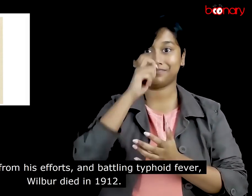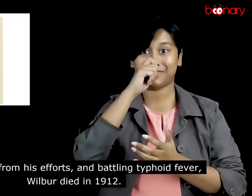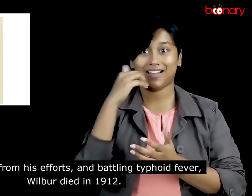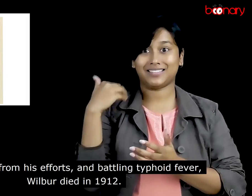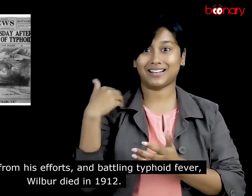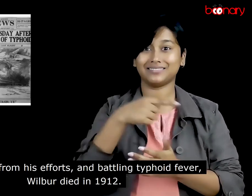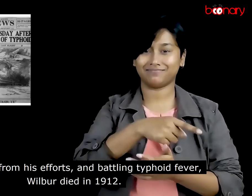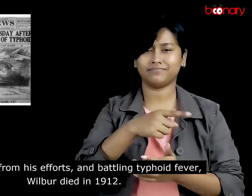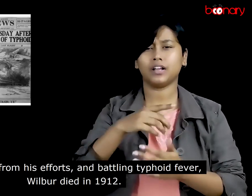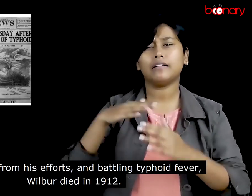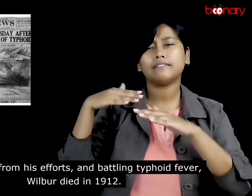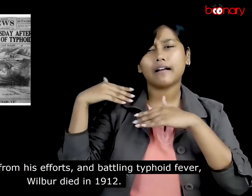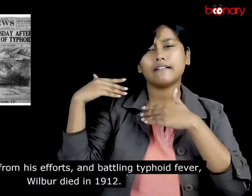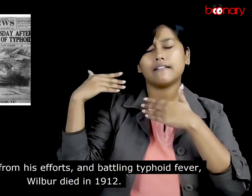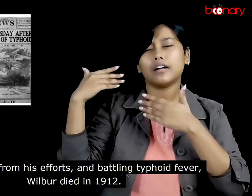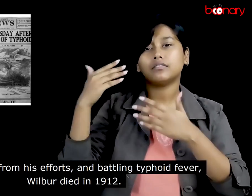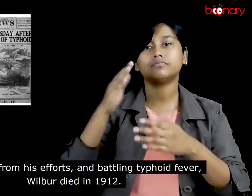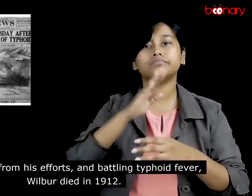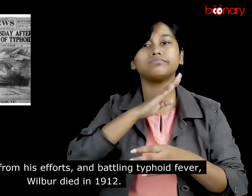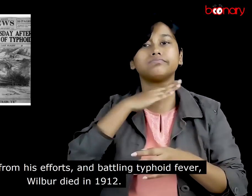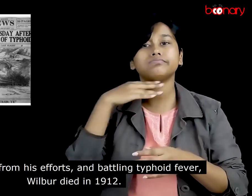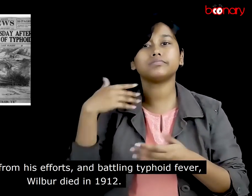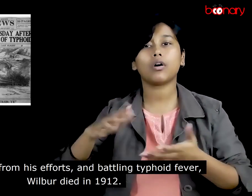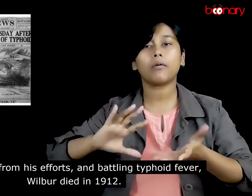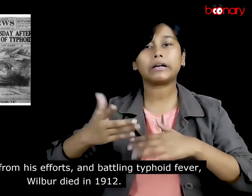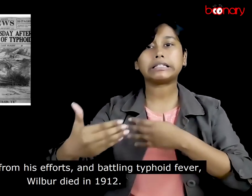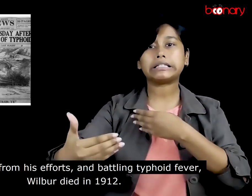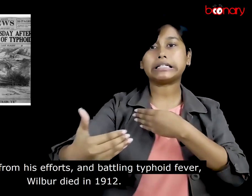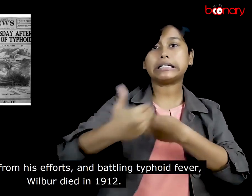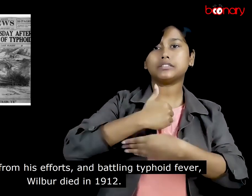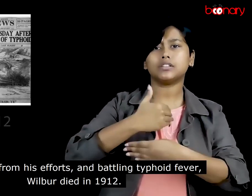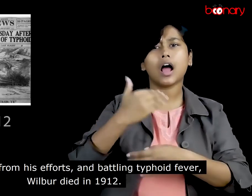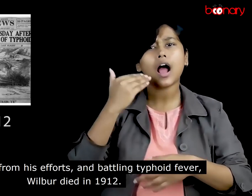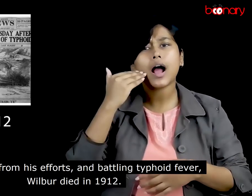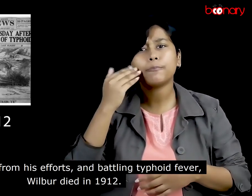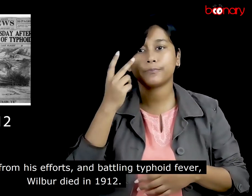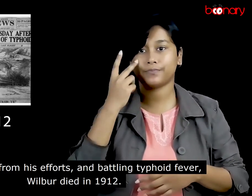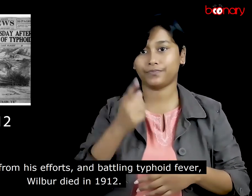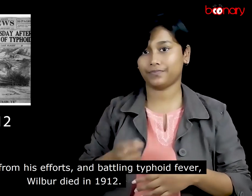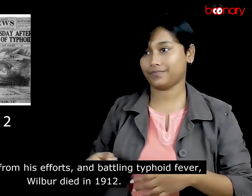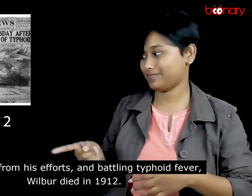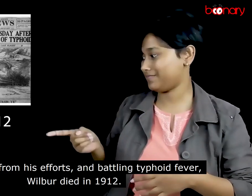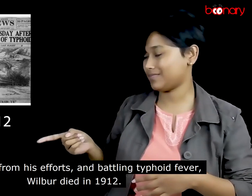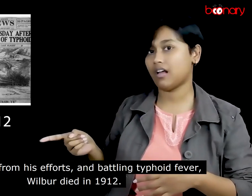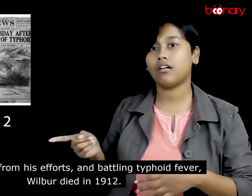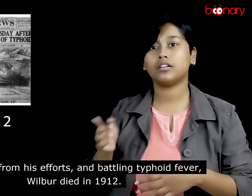Exhausted from his efforts and battling typhoid fever, Wilbur died in 1912.